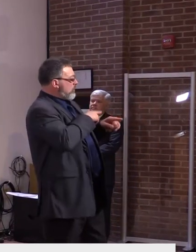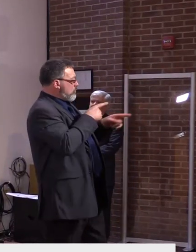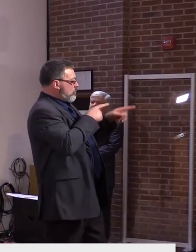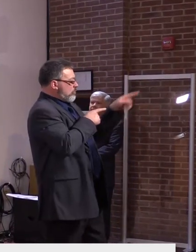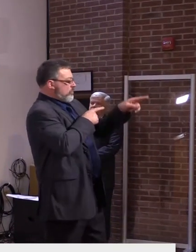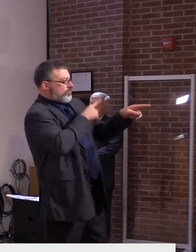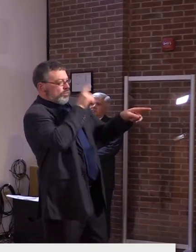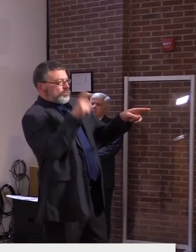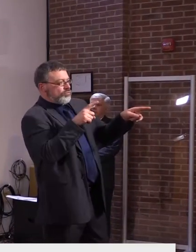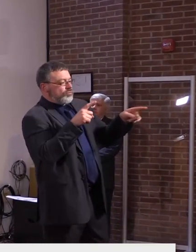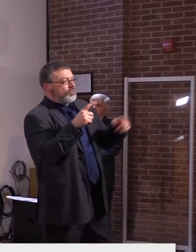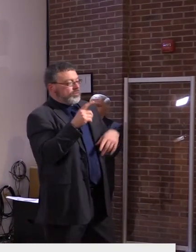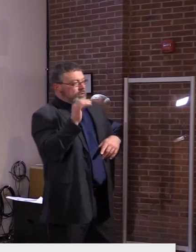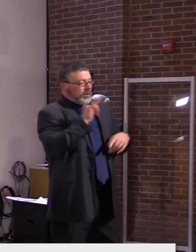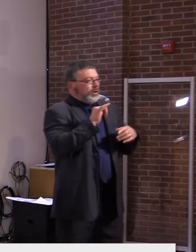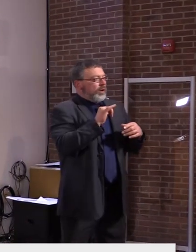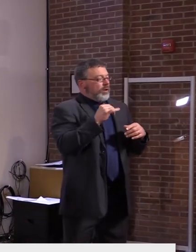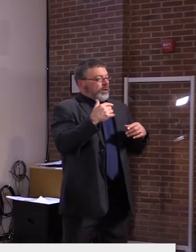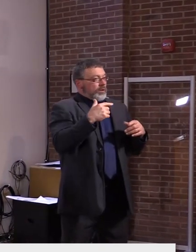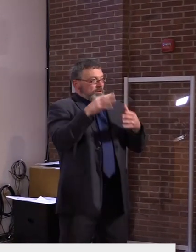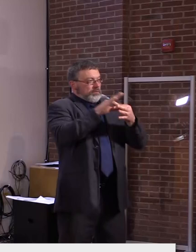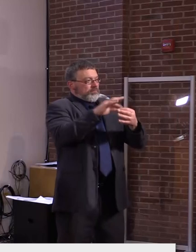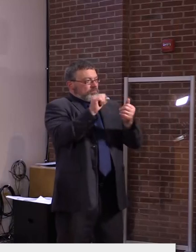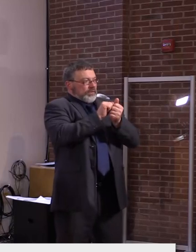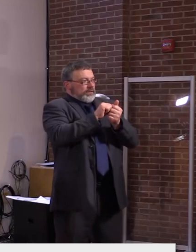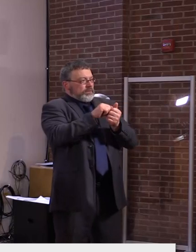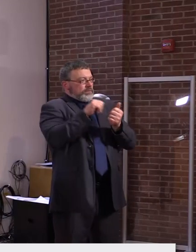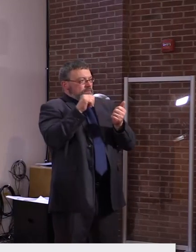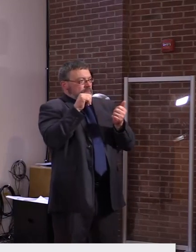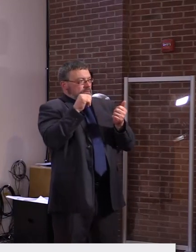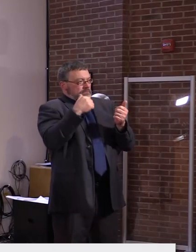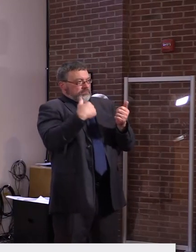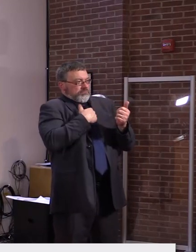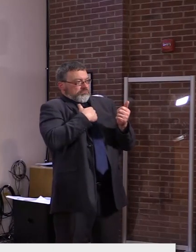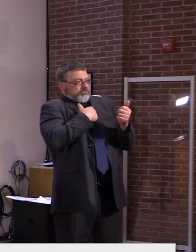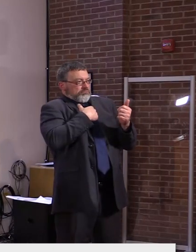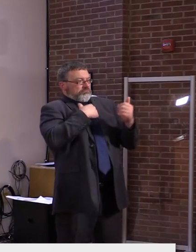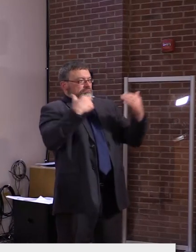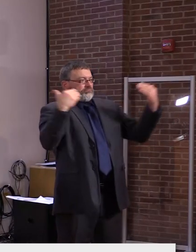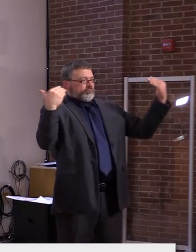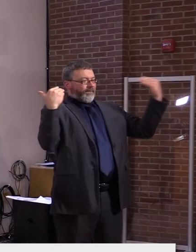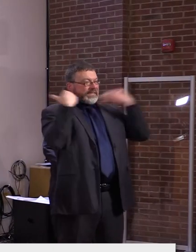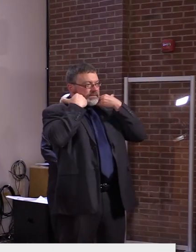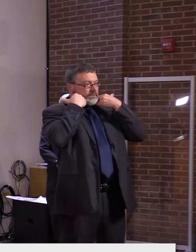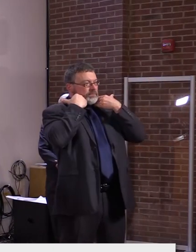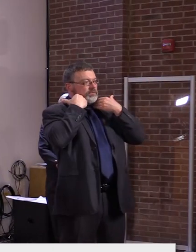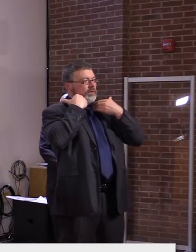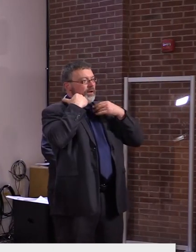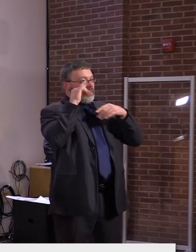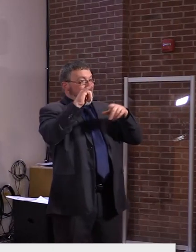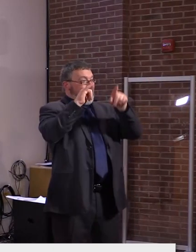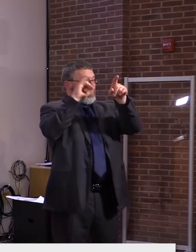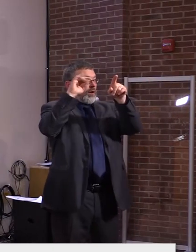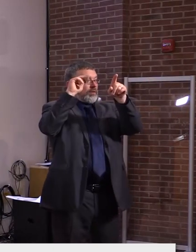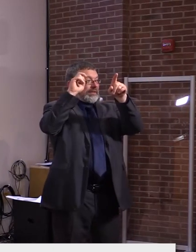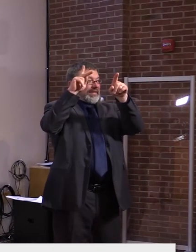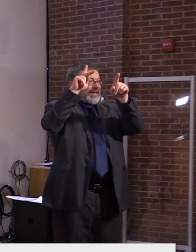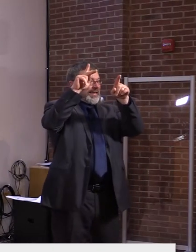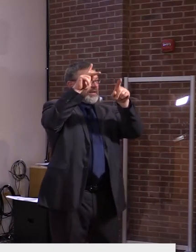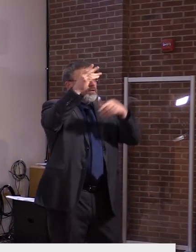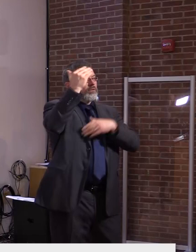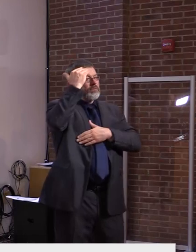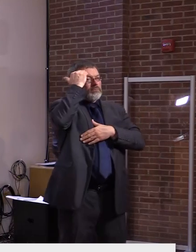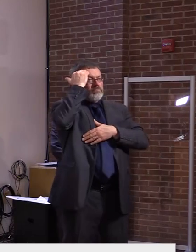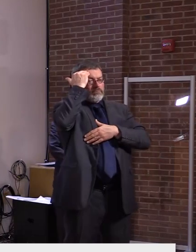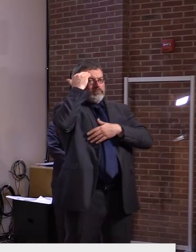I'm 100% unconvinced that the people in Orleans County who have chosen to not be vaccinated